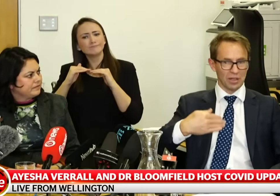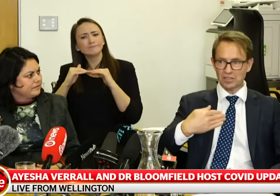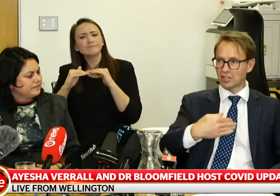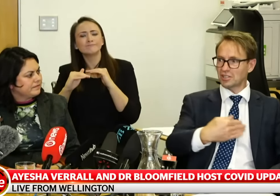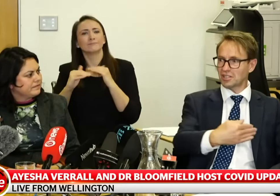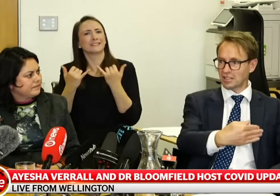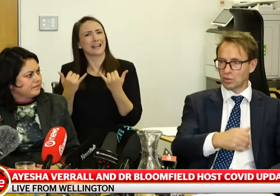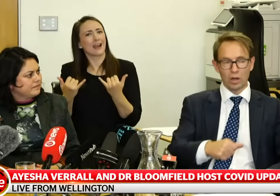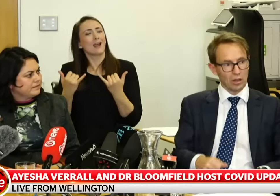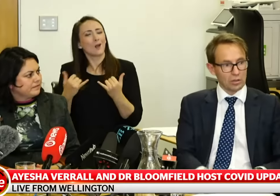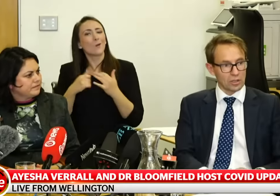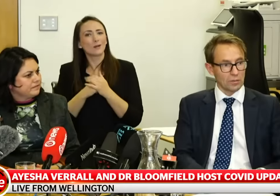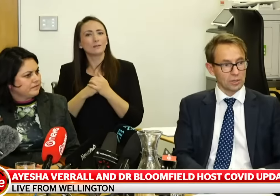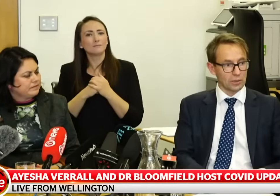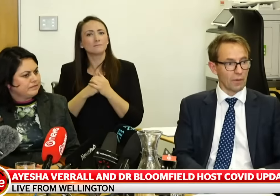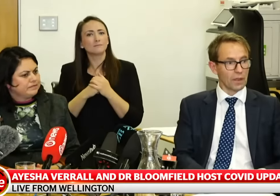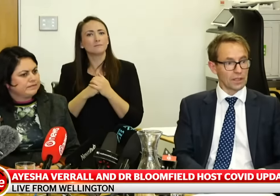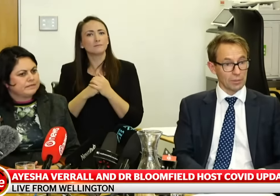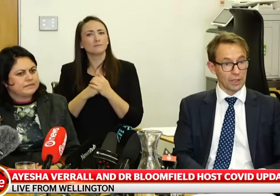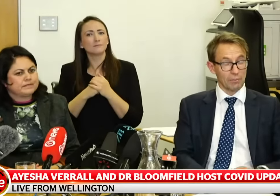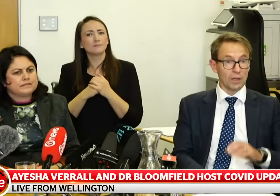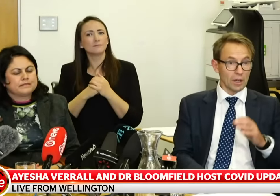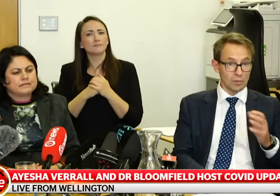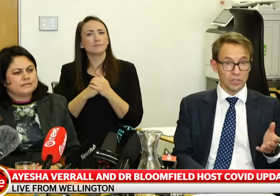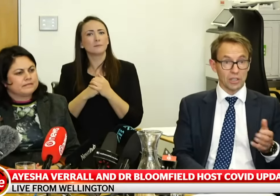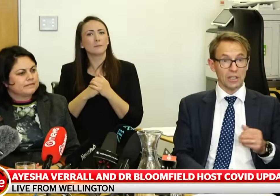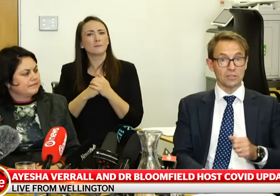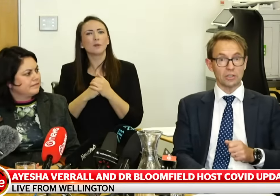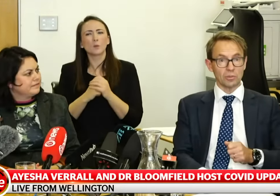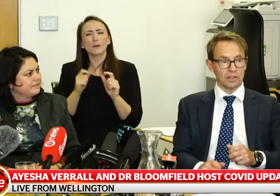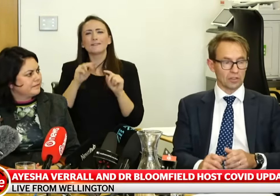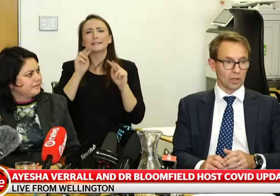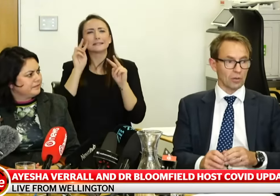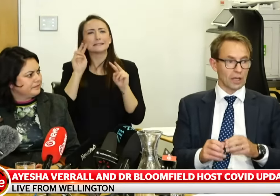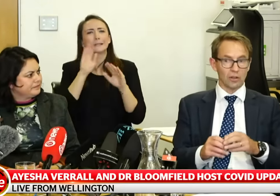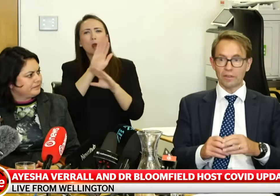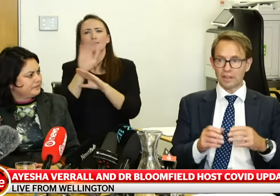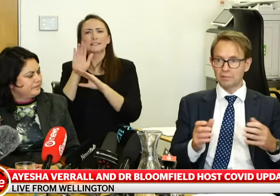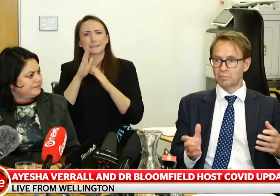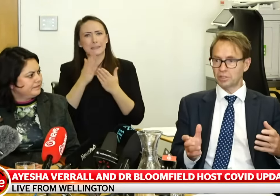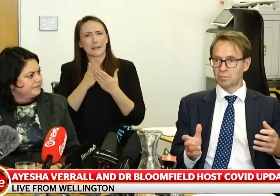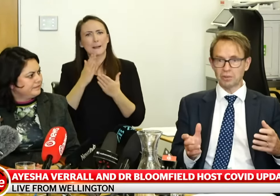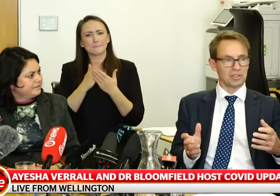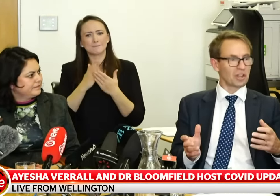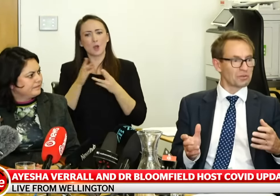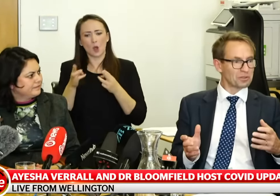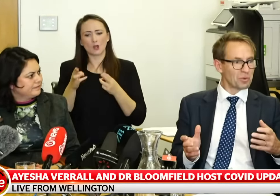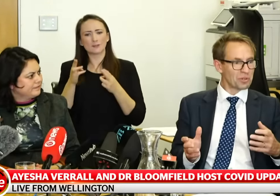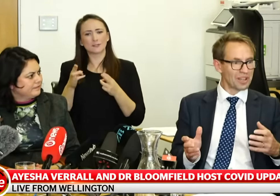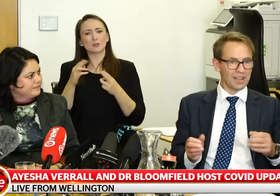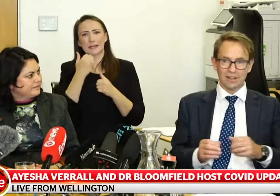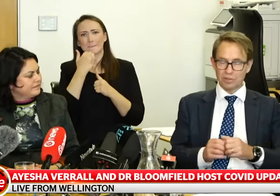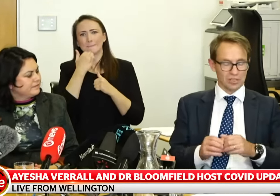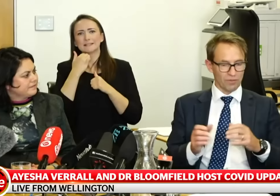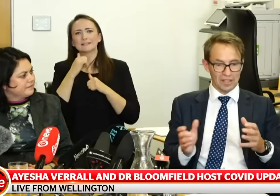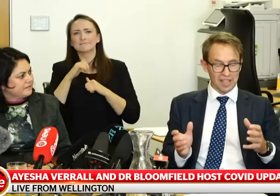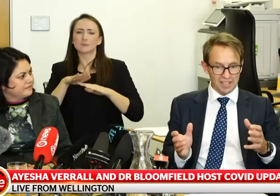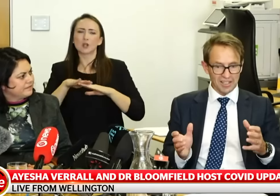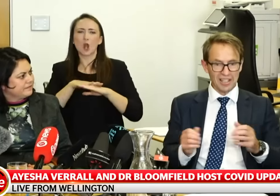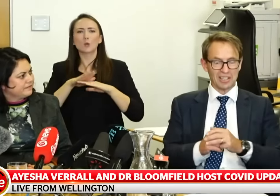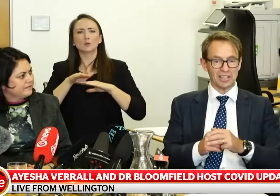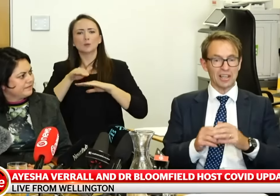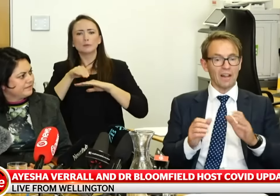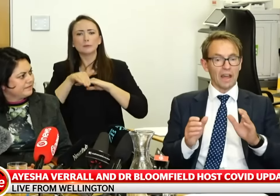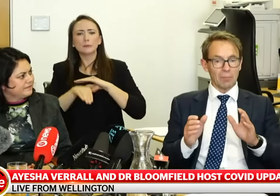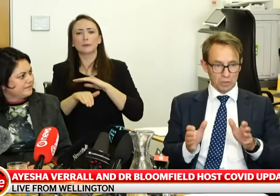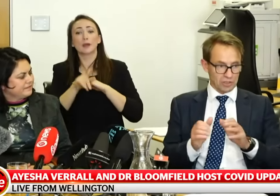of hospitalisations takes quite a long time to come down. I was in Dunedin 2 weeks ago and on their bespoke COVID ward, which is